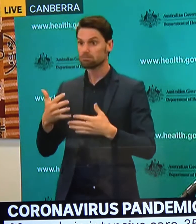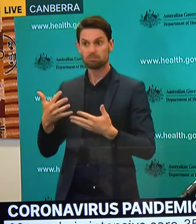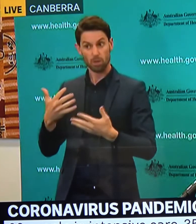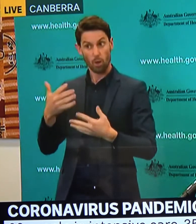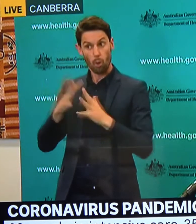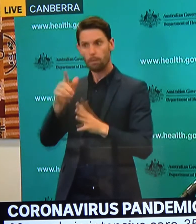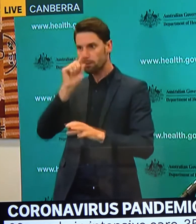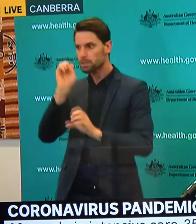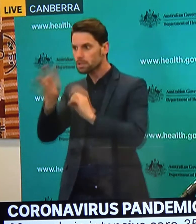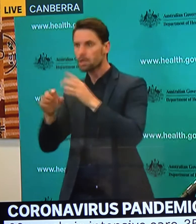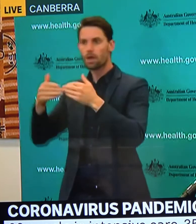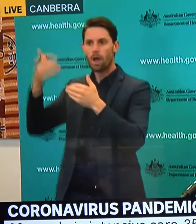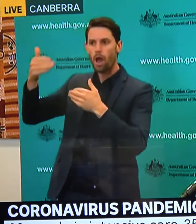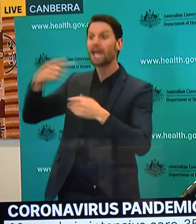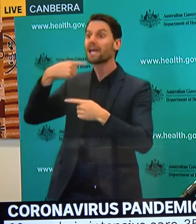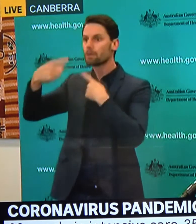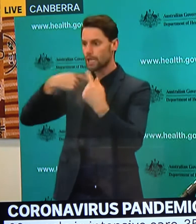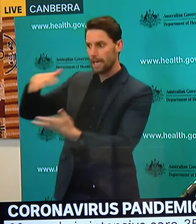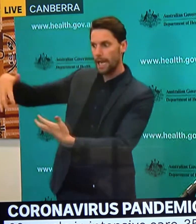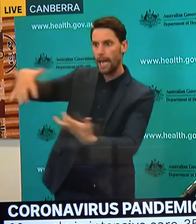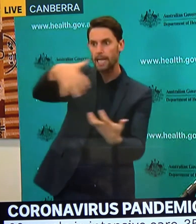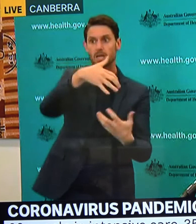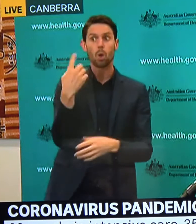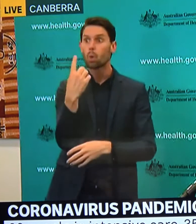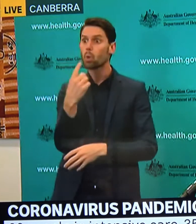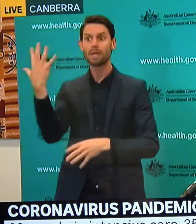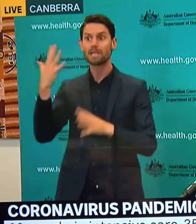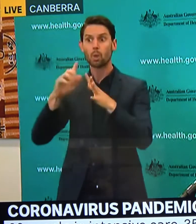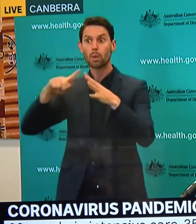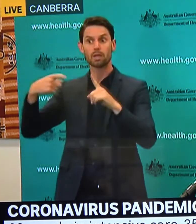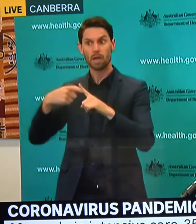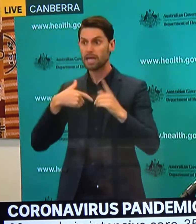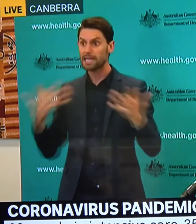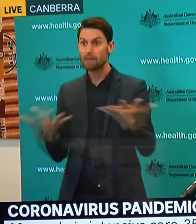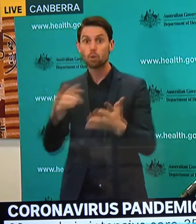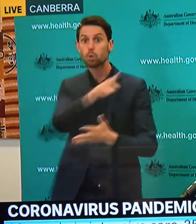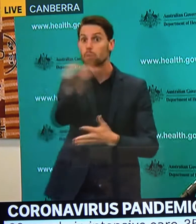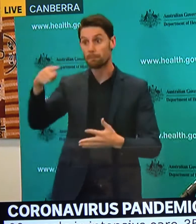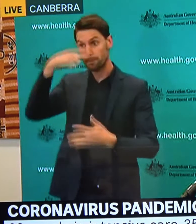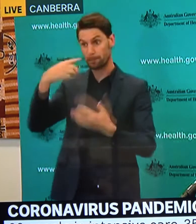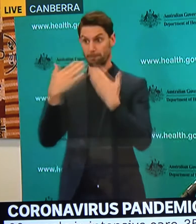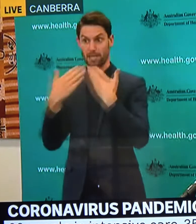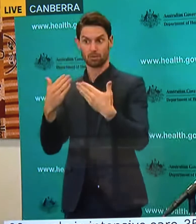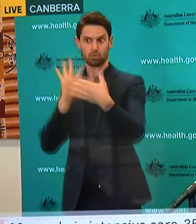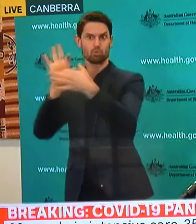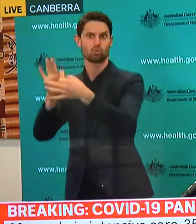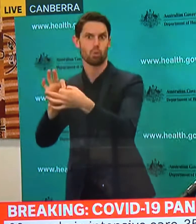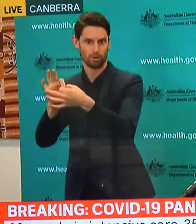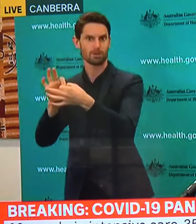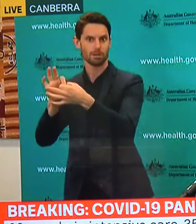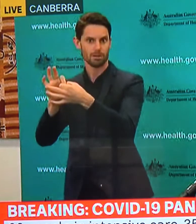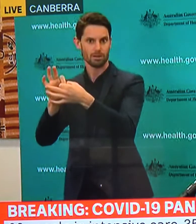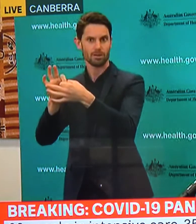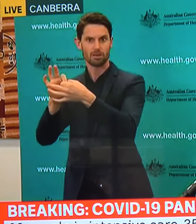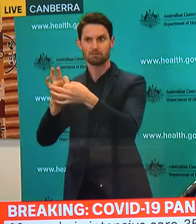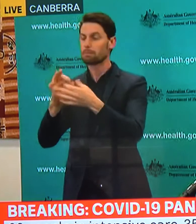web. When you join up, you're asked some small details about where you live and so forth, just so we can